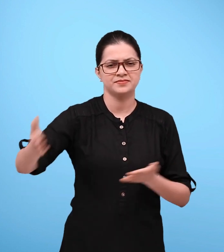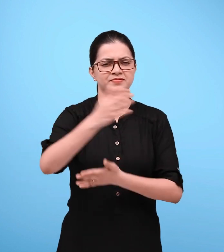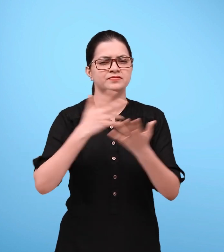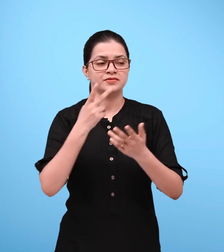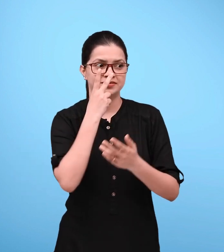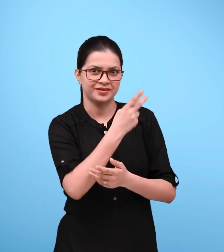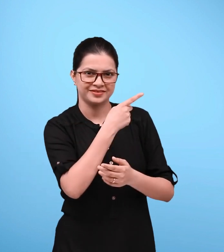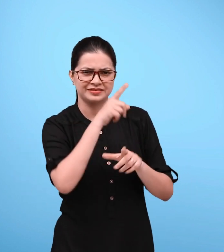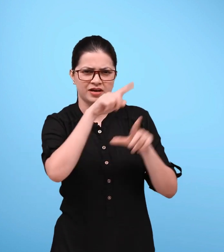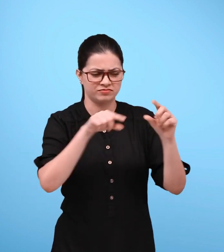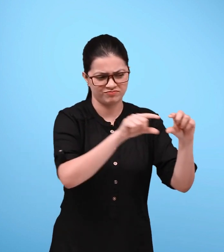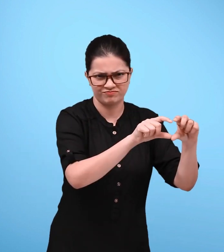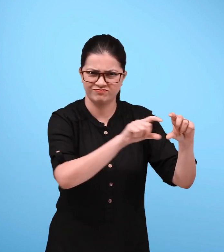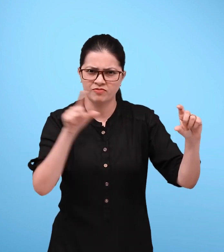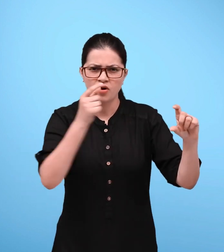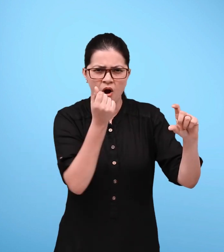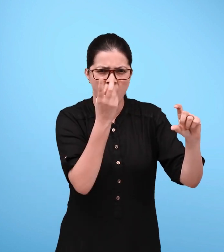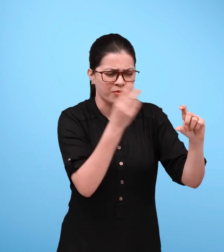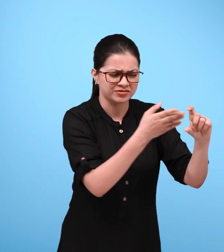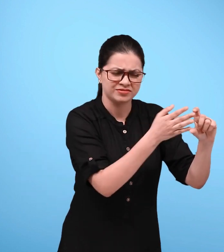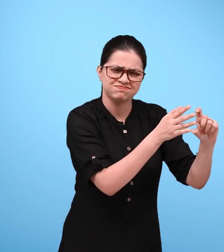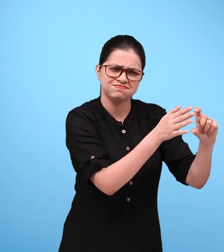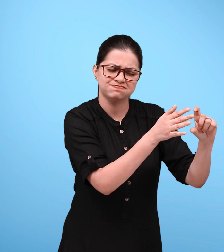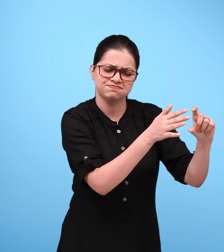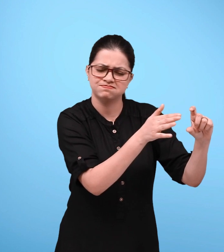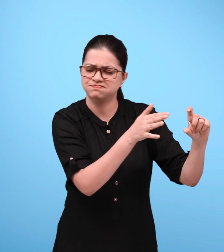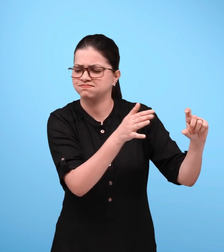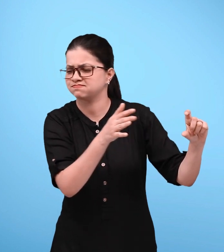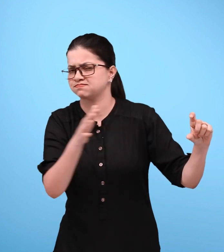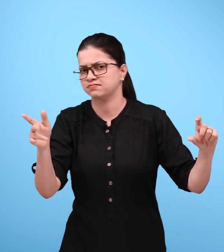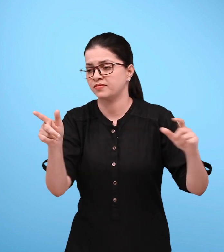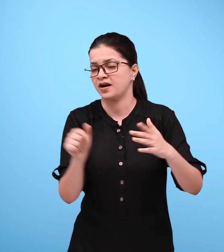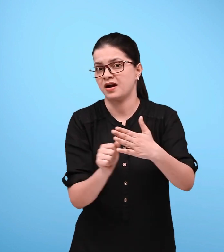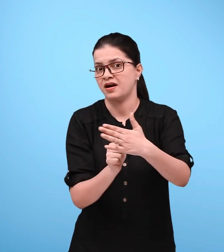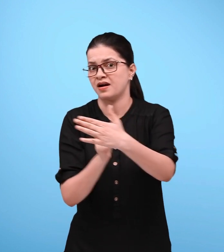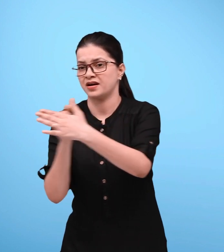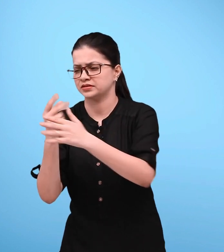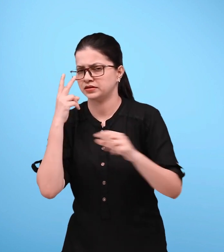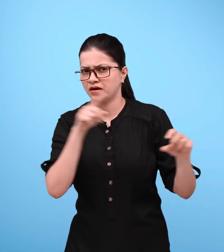Then you must subtract the reading of this mark from the reading at the other end.